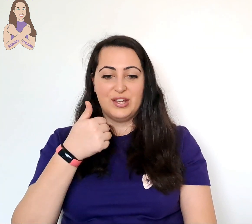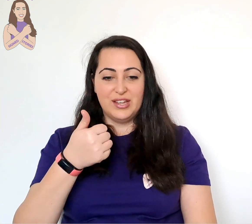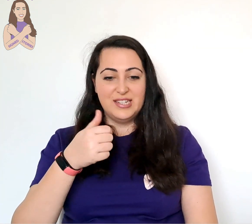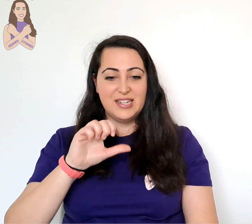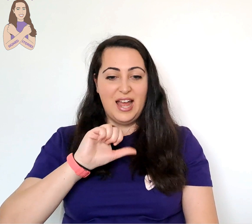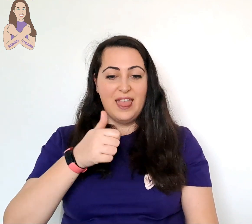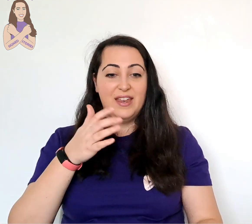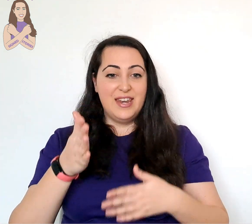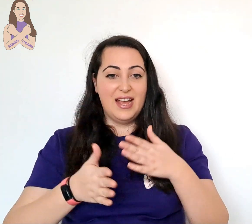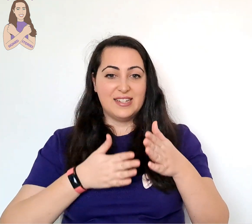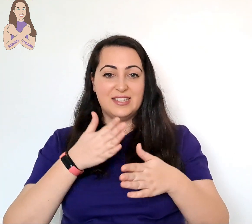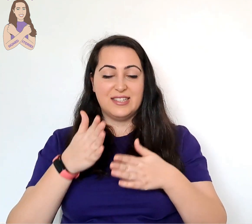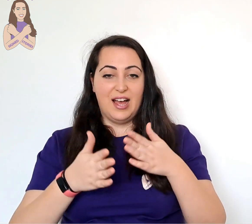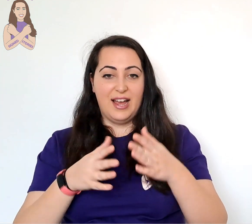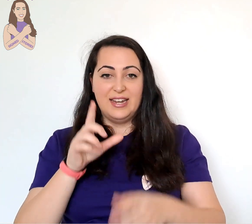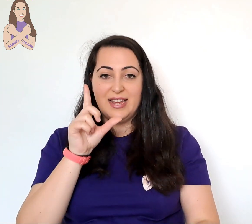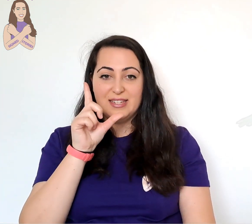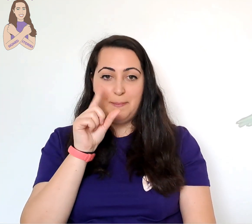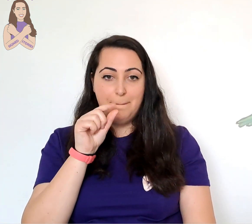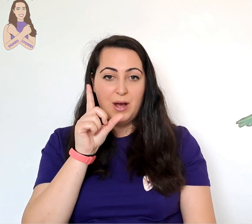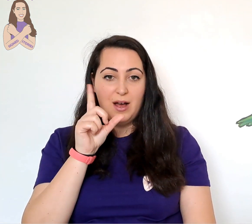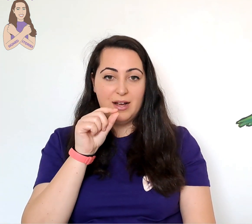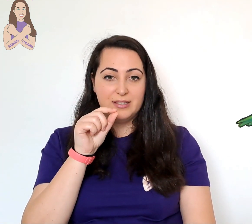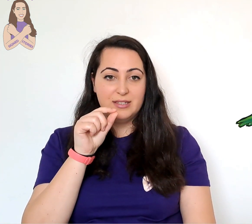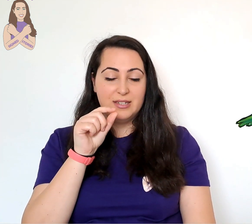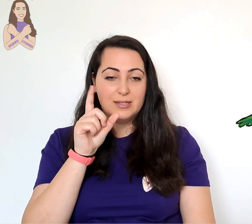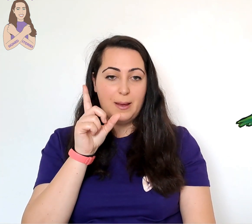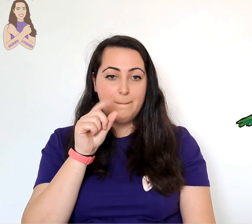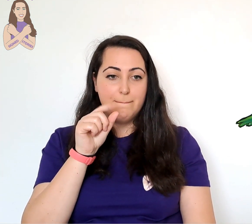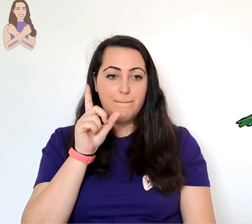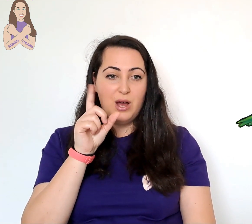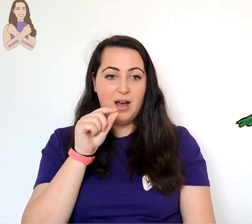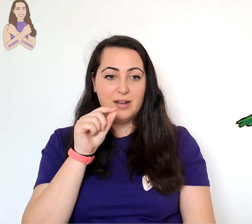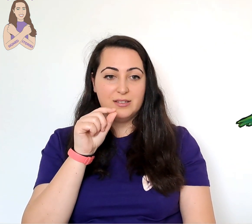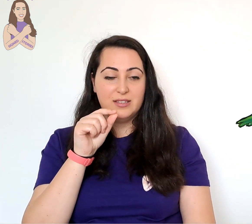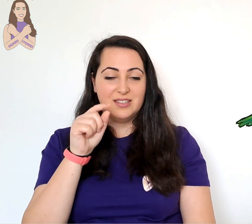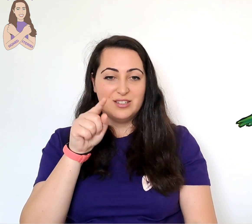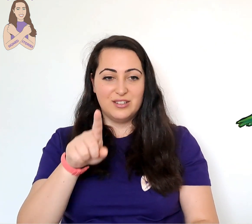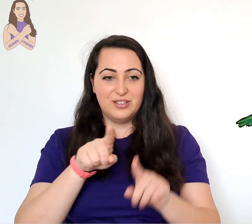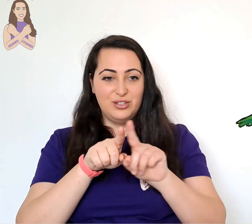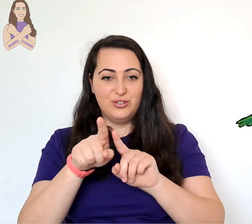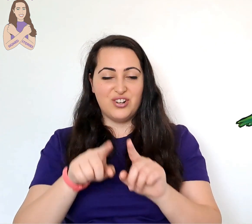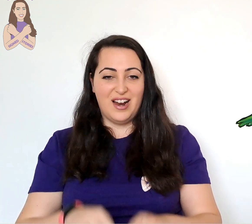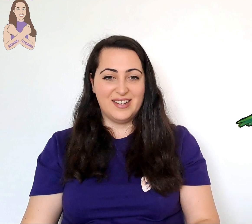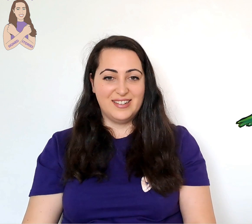Good. The next sign is bird. Bird. You try.